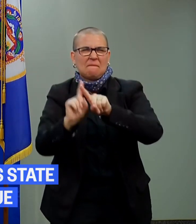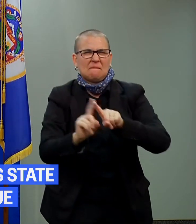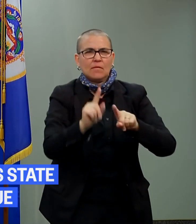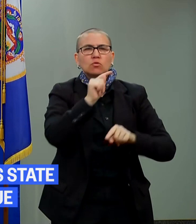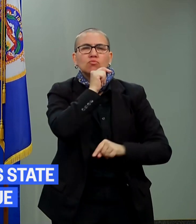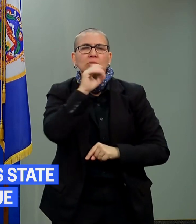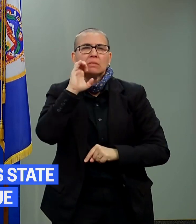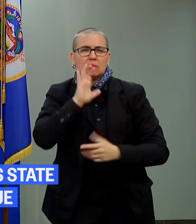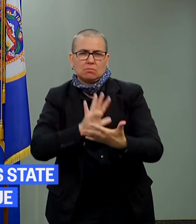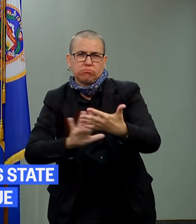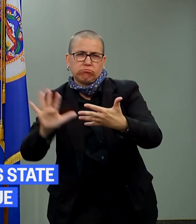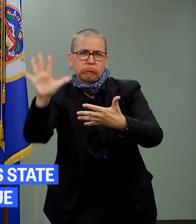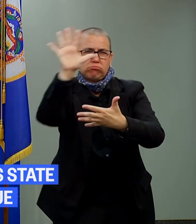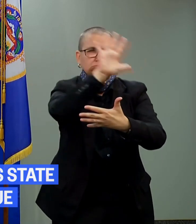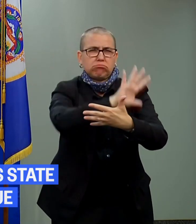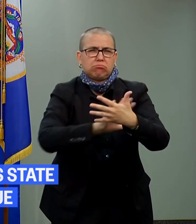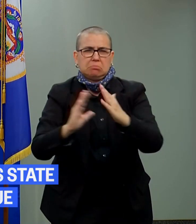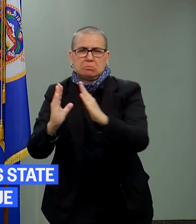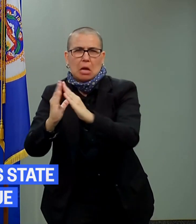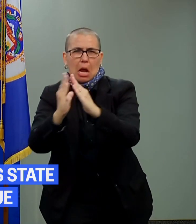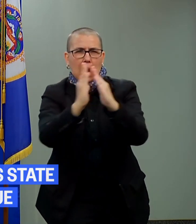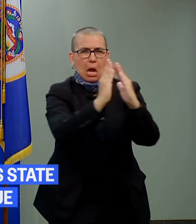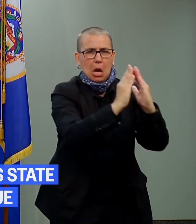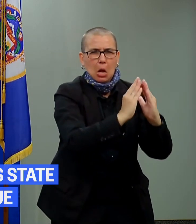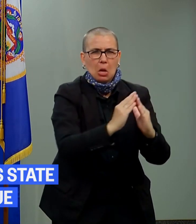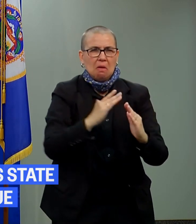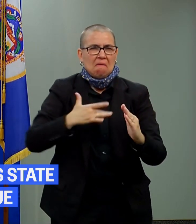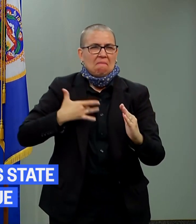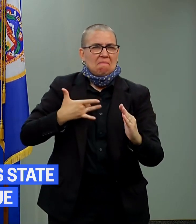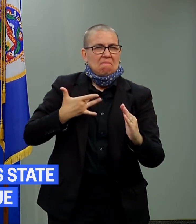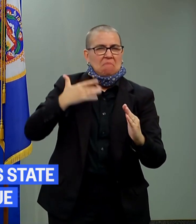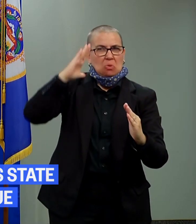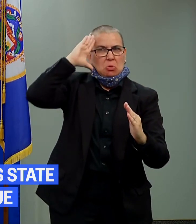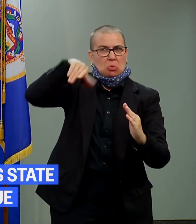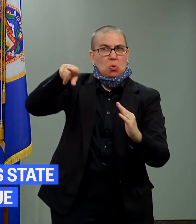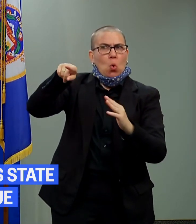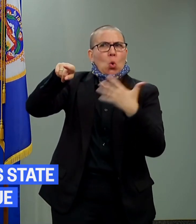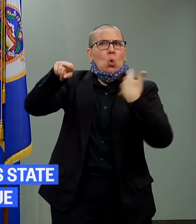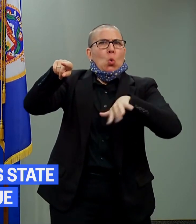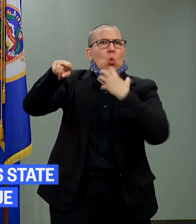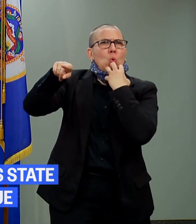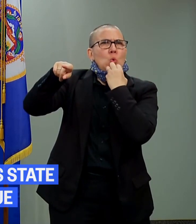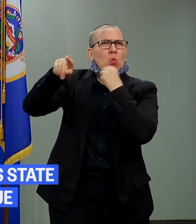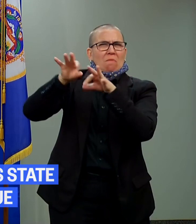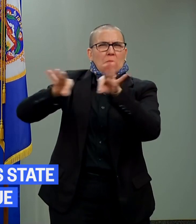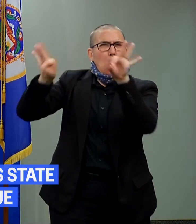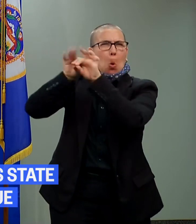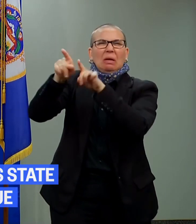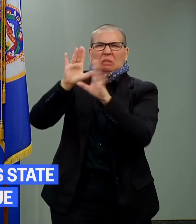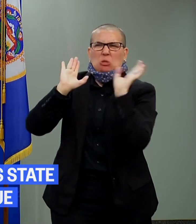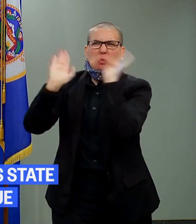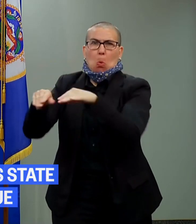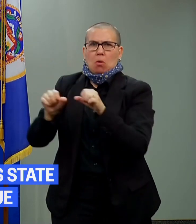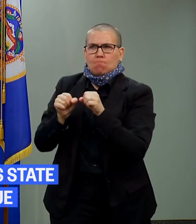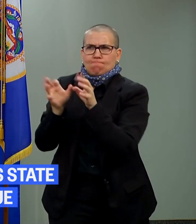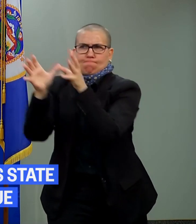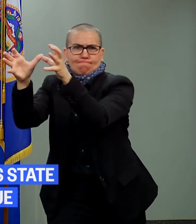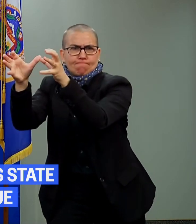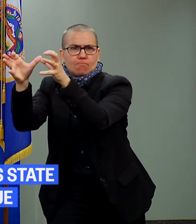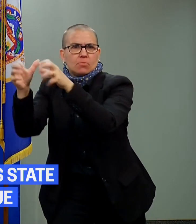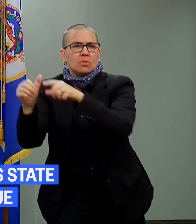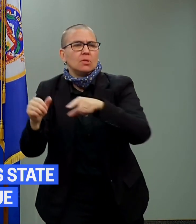we knew were of high value and high probability of attack. We worked the